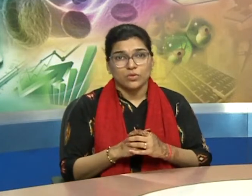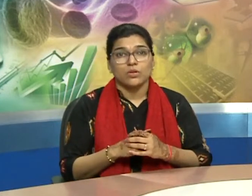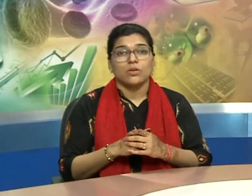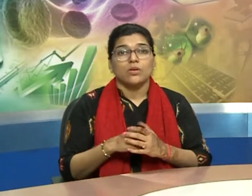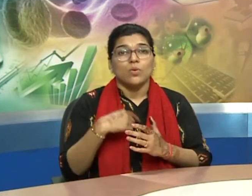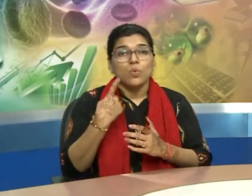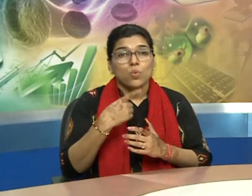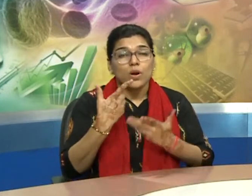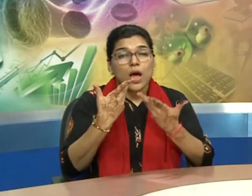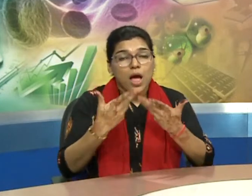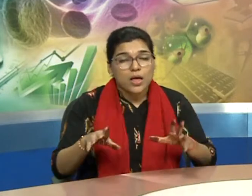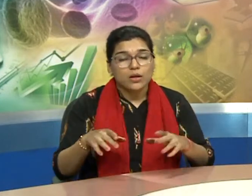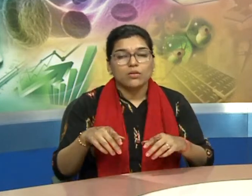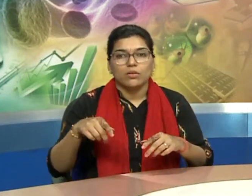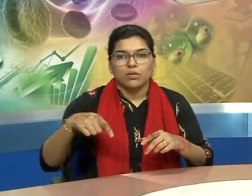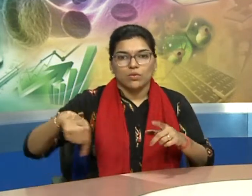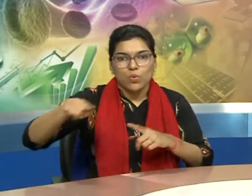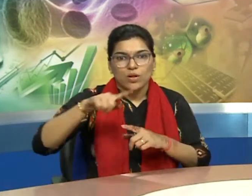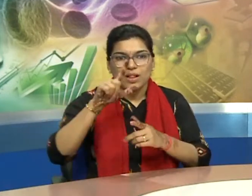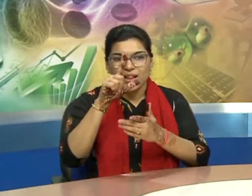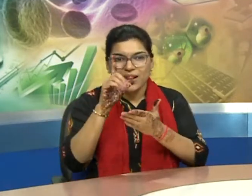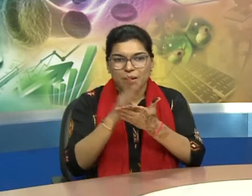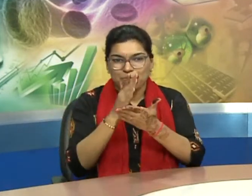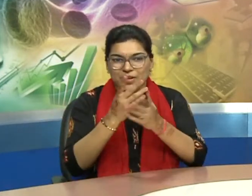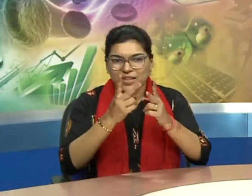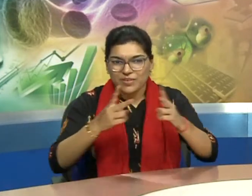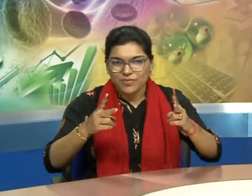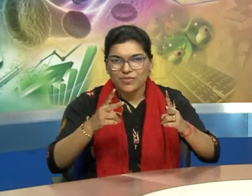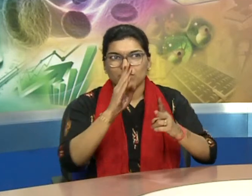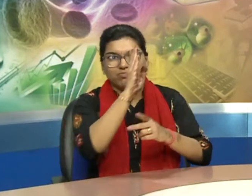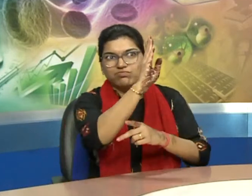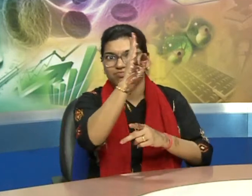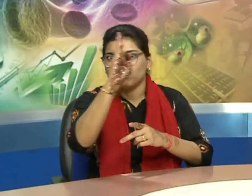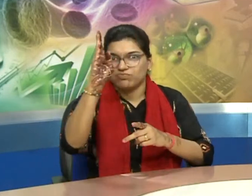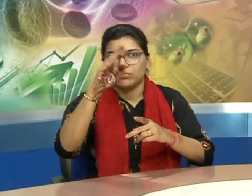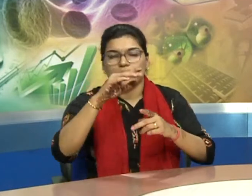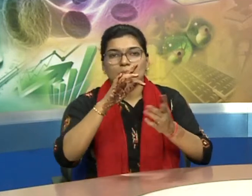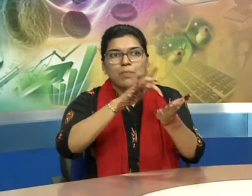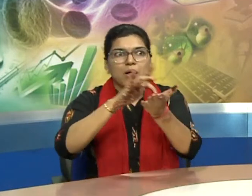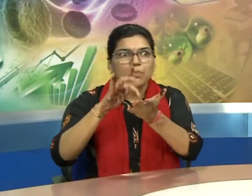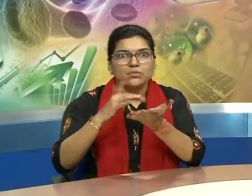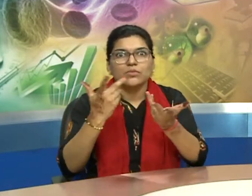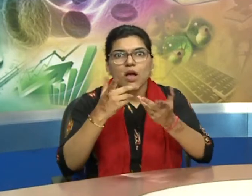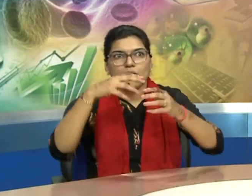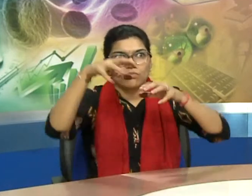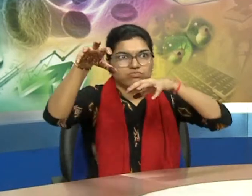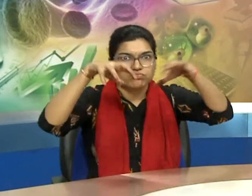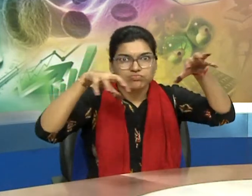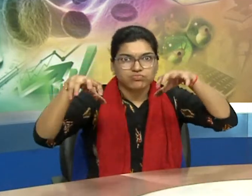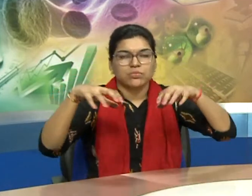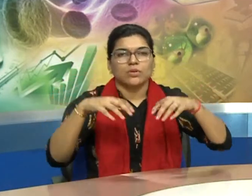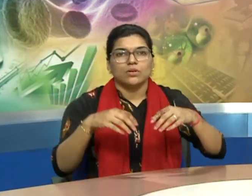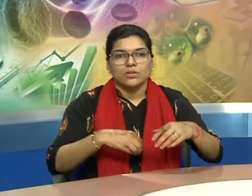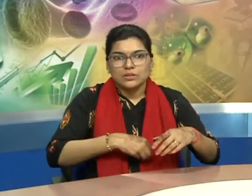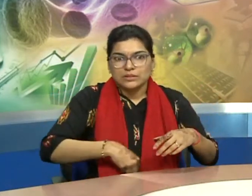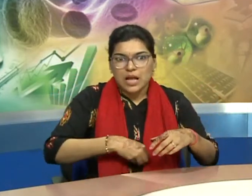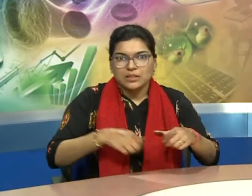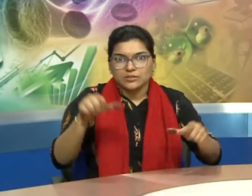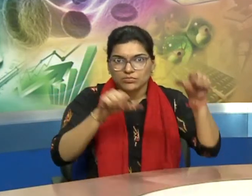is to assist in locating the books for references.